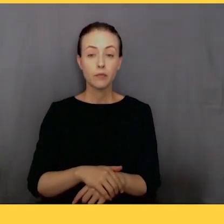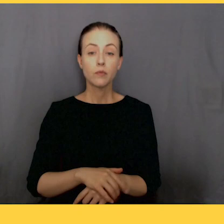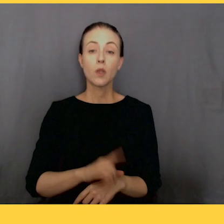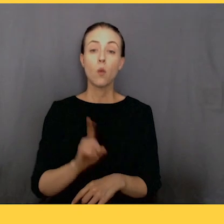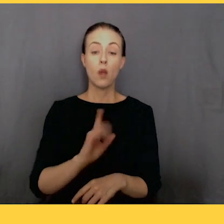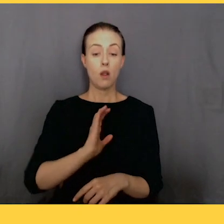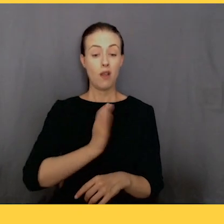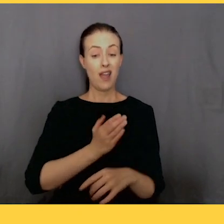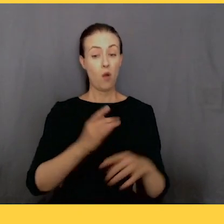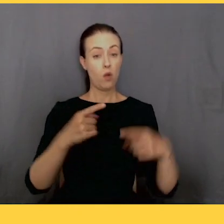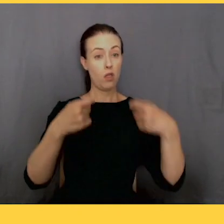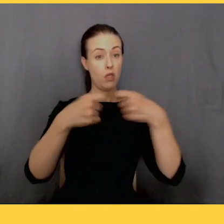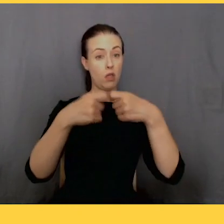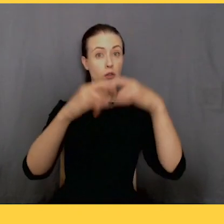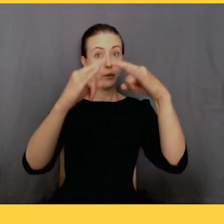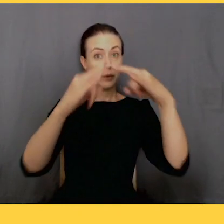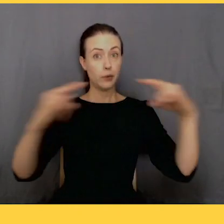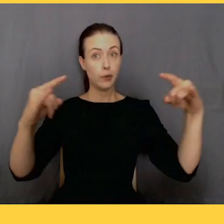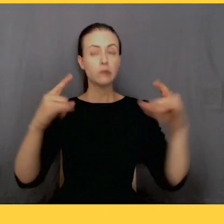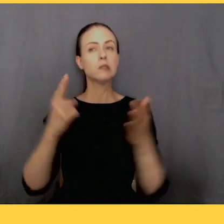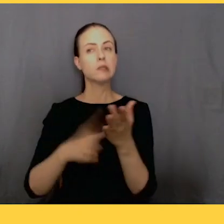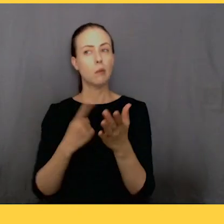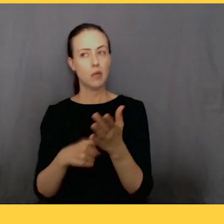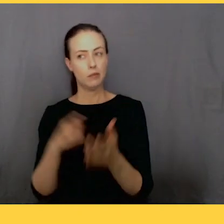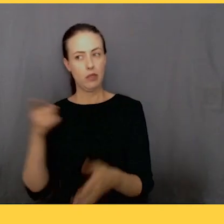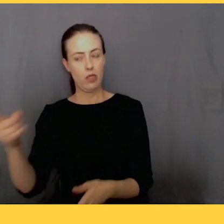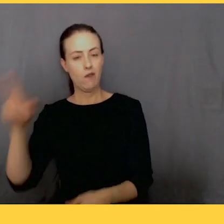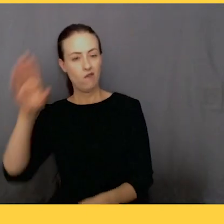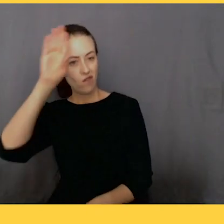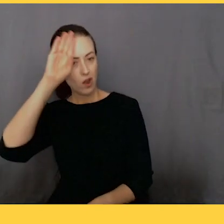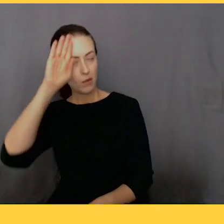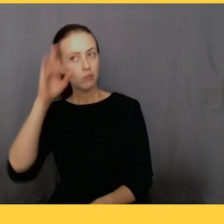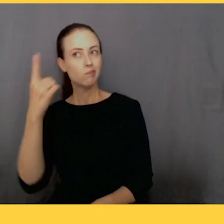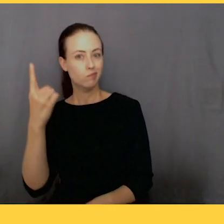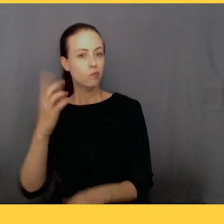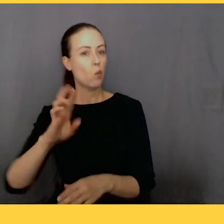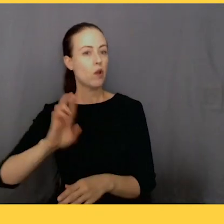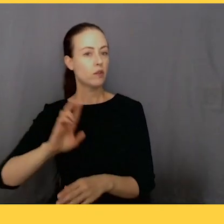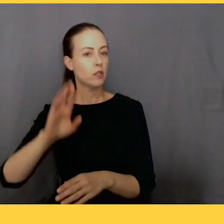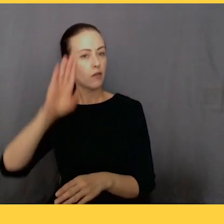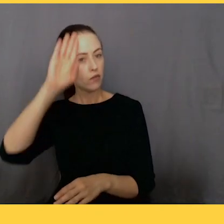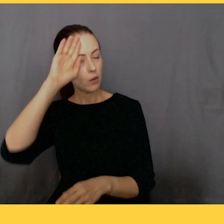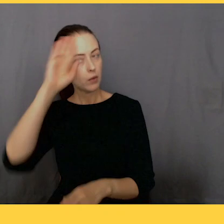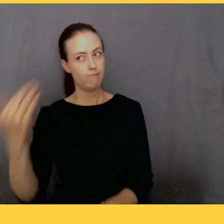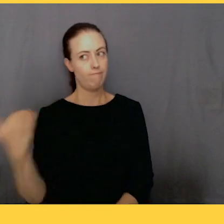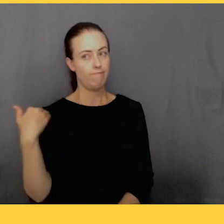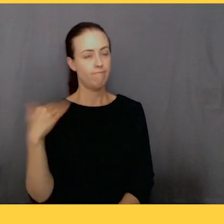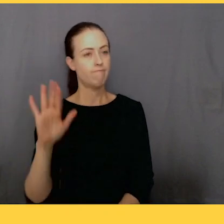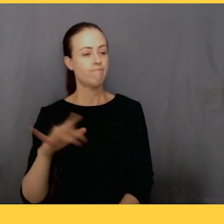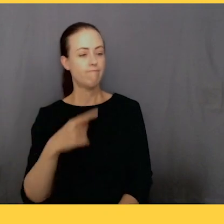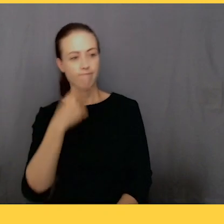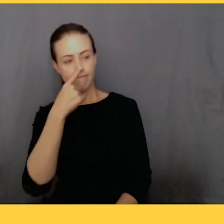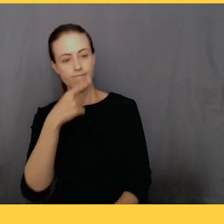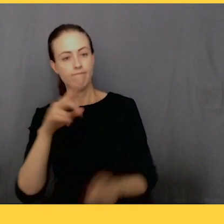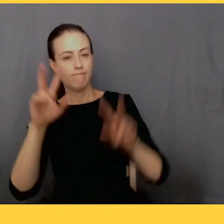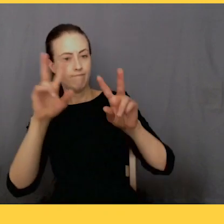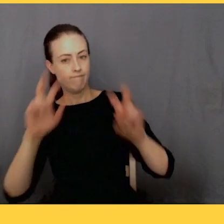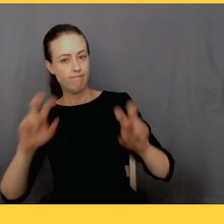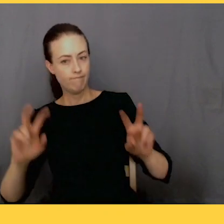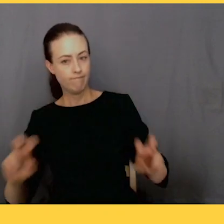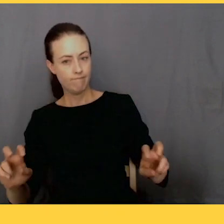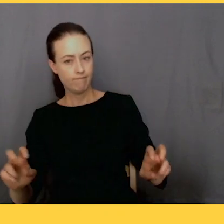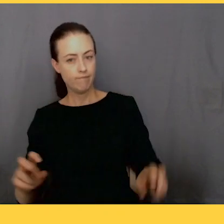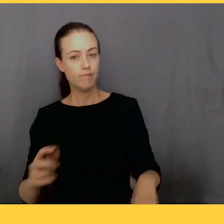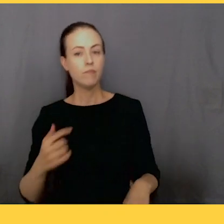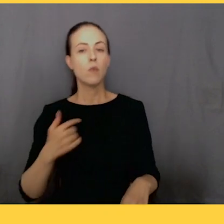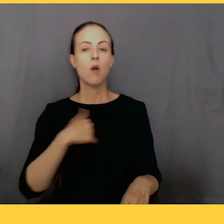the request of Riverside County Fire Departments, and approximately 10 parcels under the Devers Valley transmission lines are